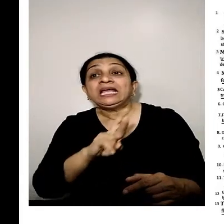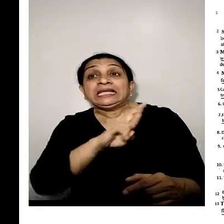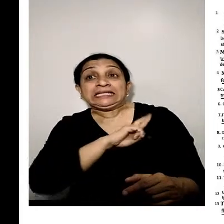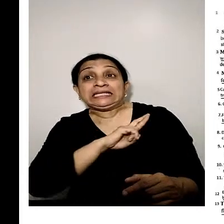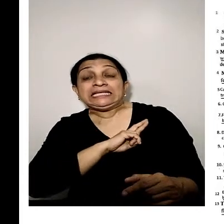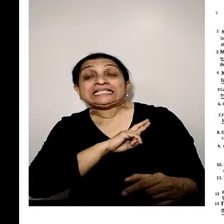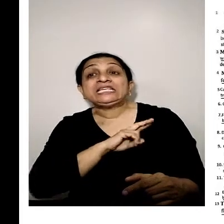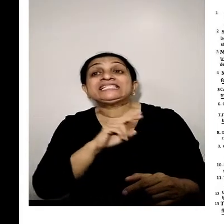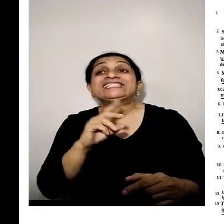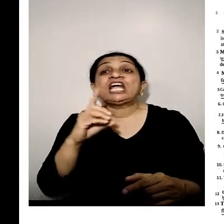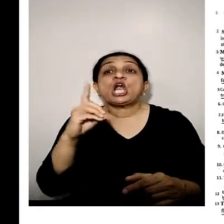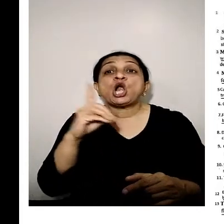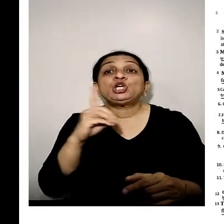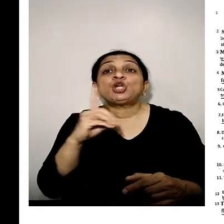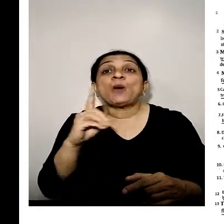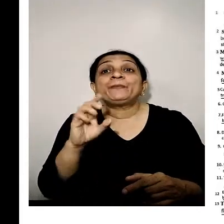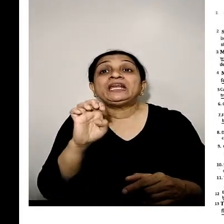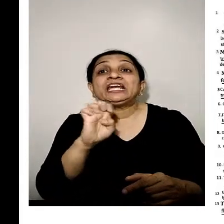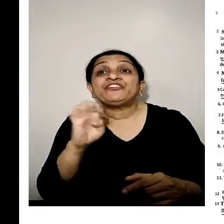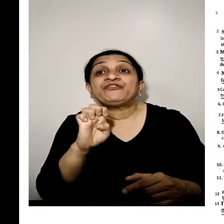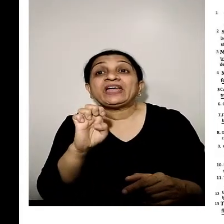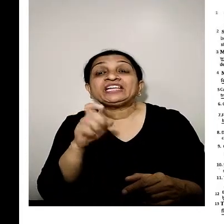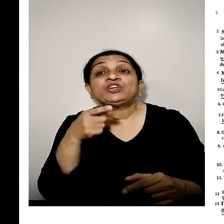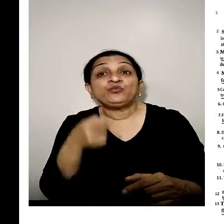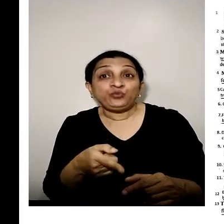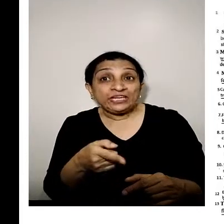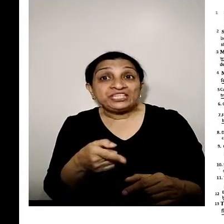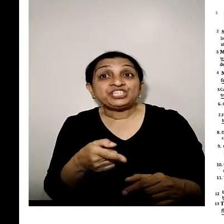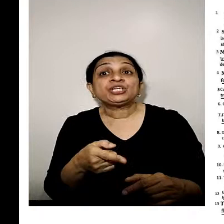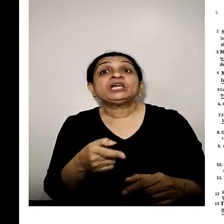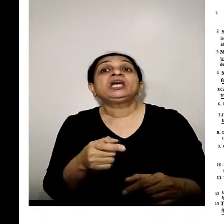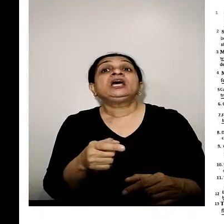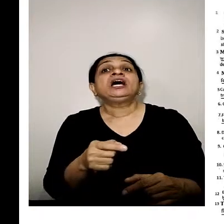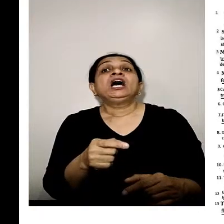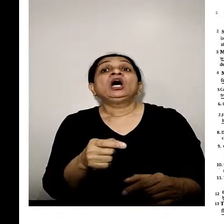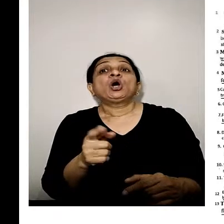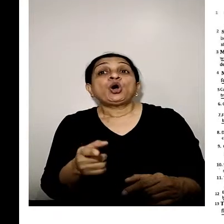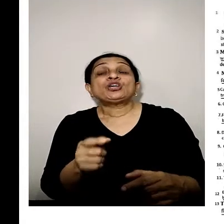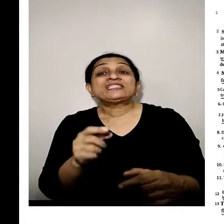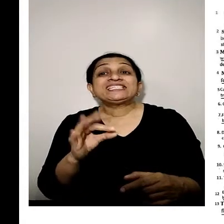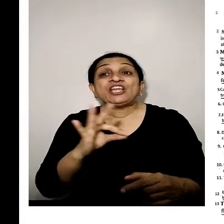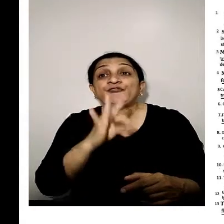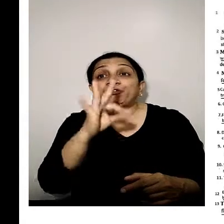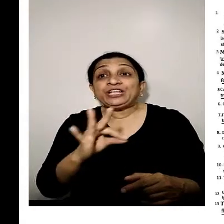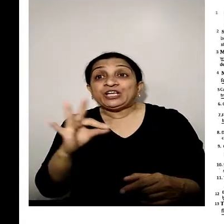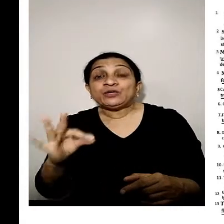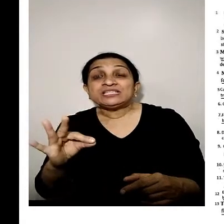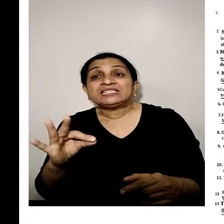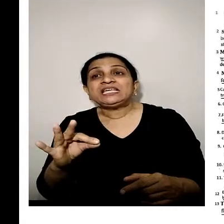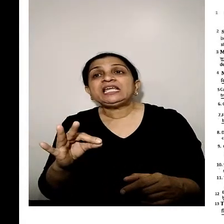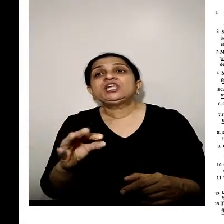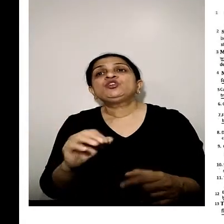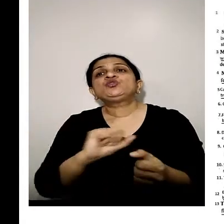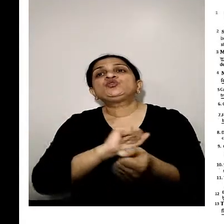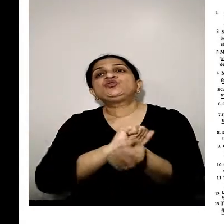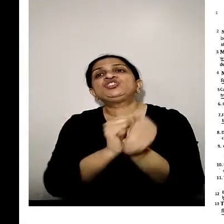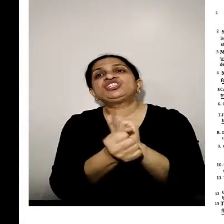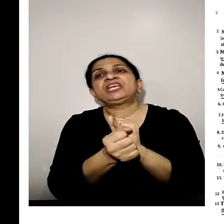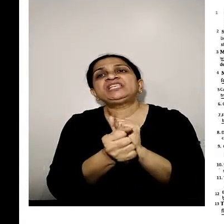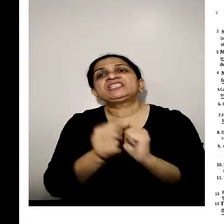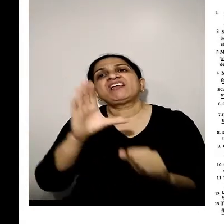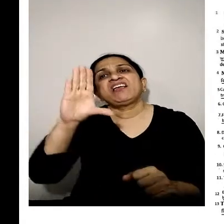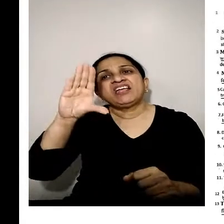inaudible. The reason is the Doppler effect, which causes the frequency